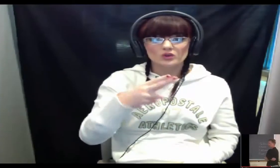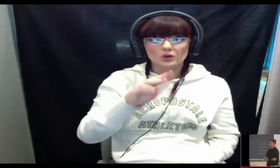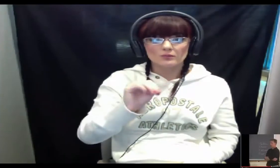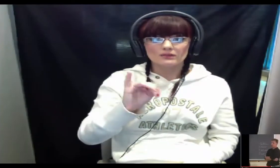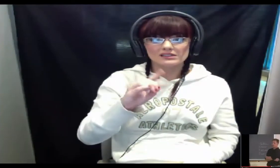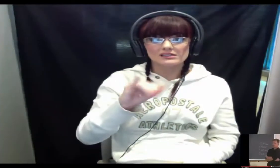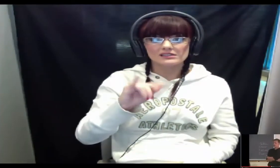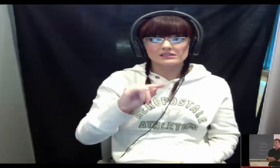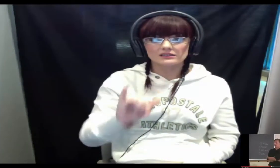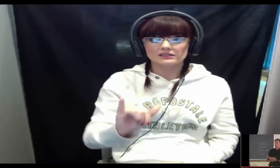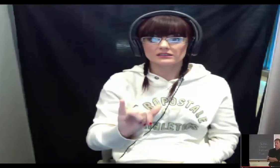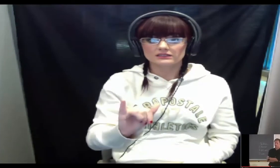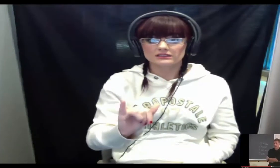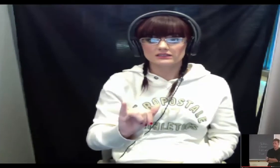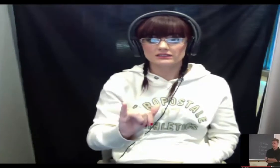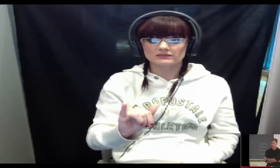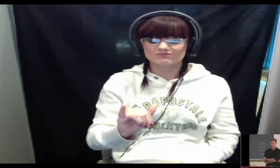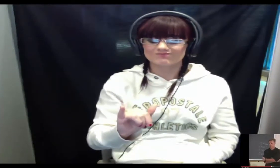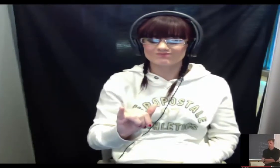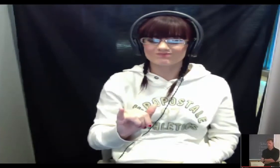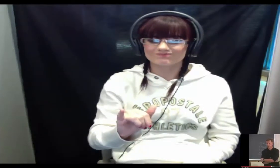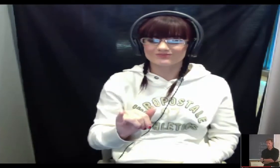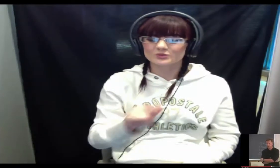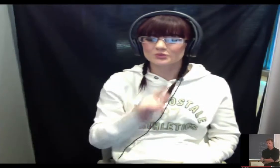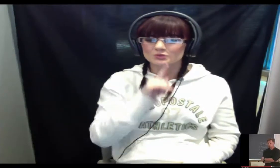water vapor in the air, is fairly high.